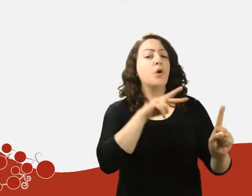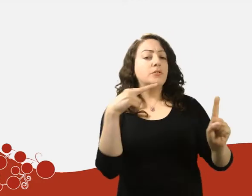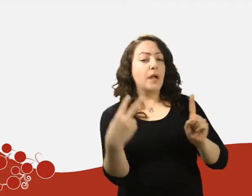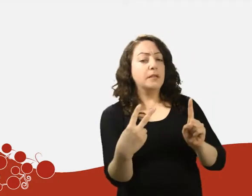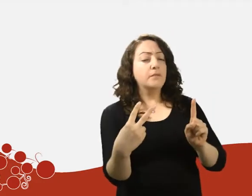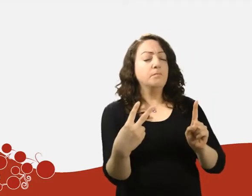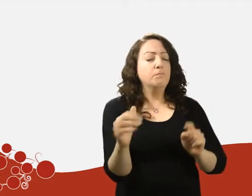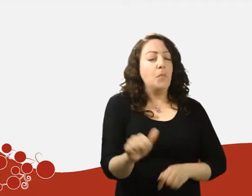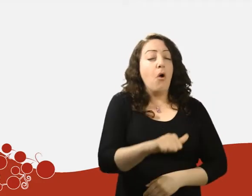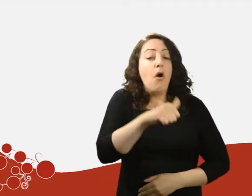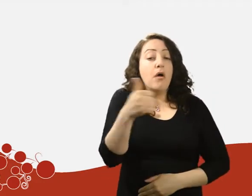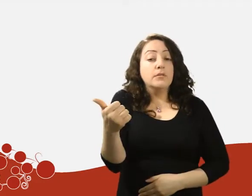Another way to look at ASL syntax